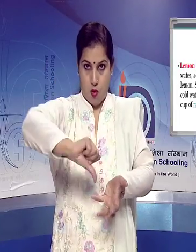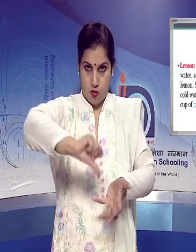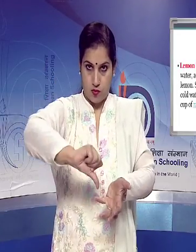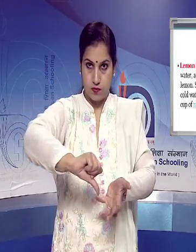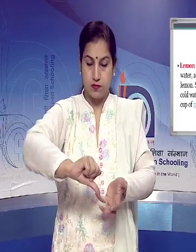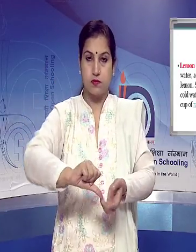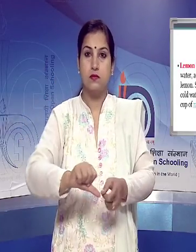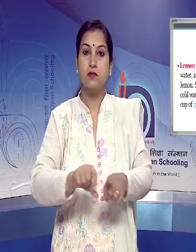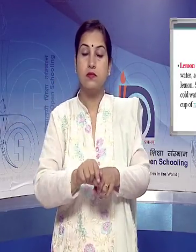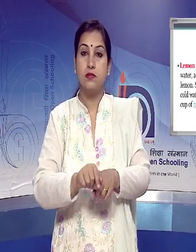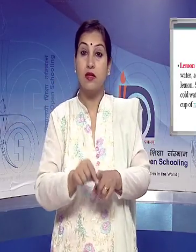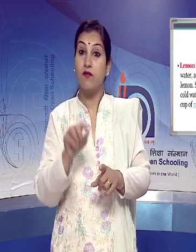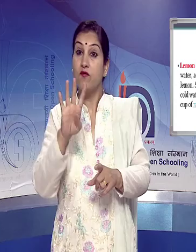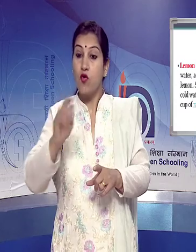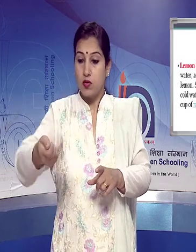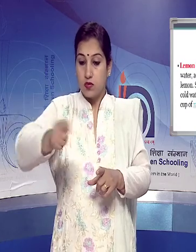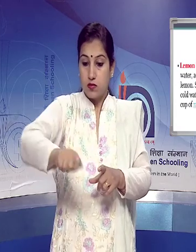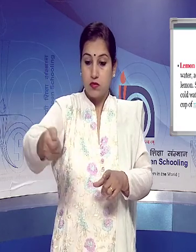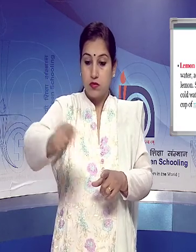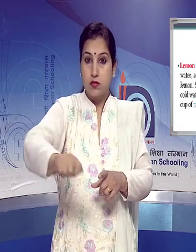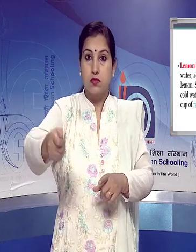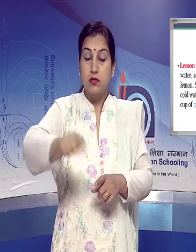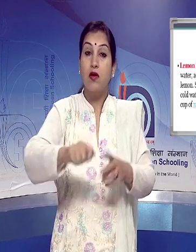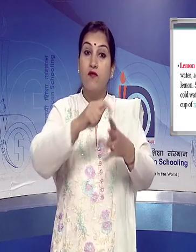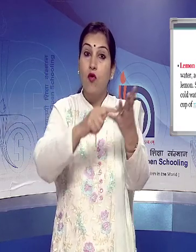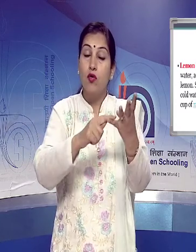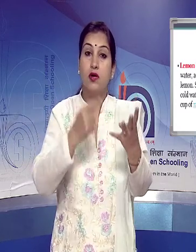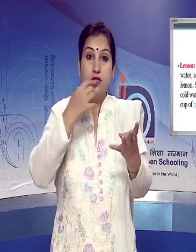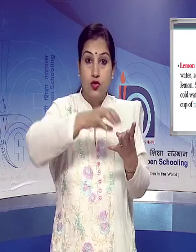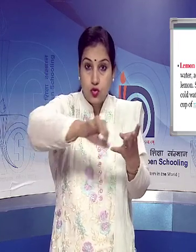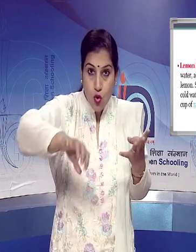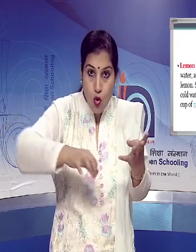4 tablespoons of salt and the juice of 1 lemon.